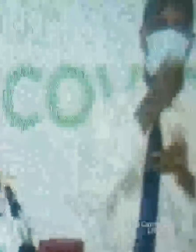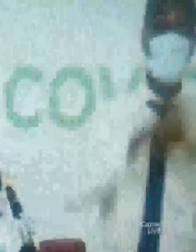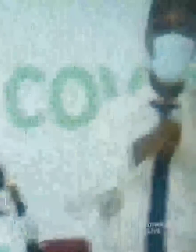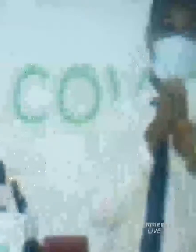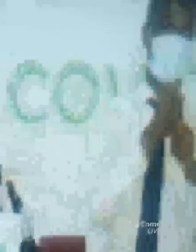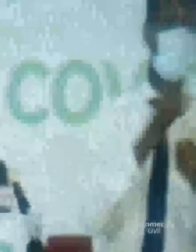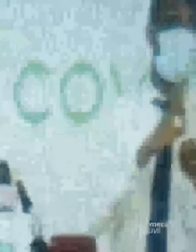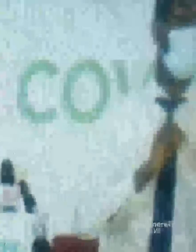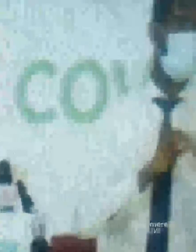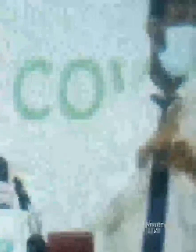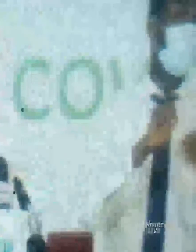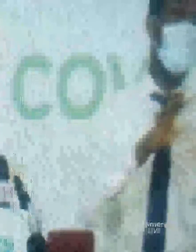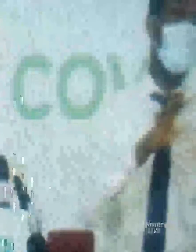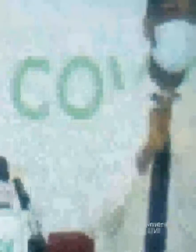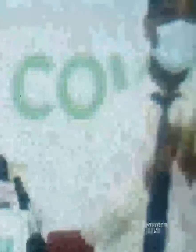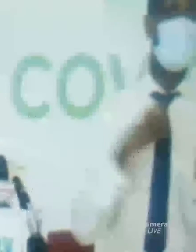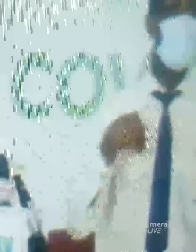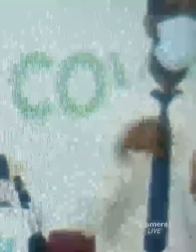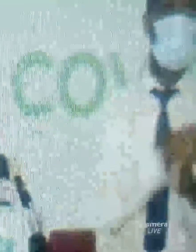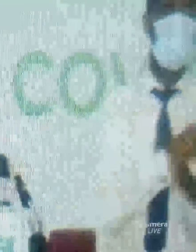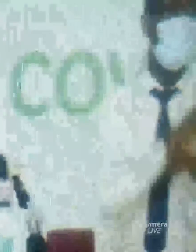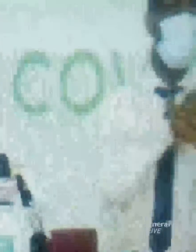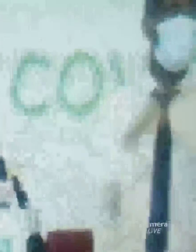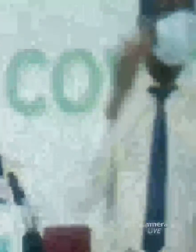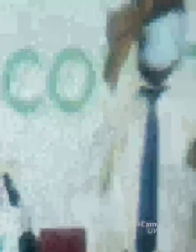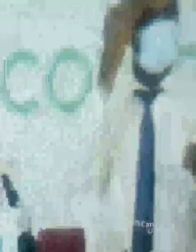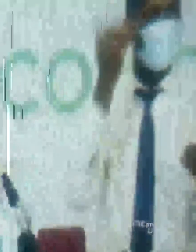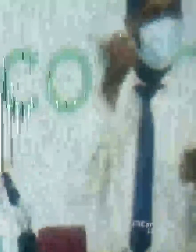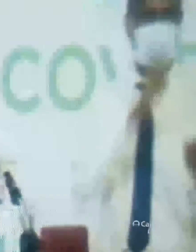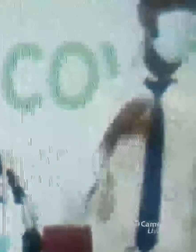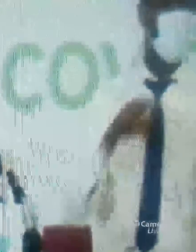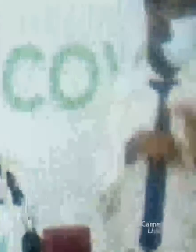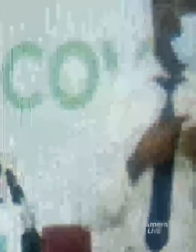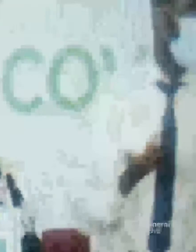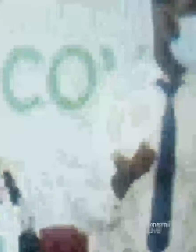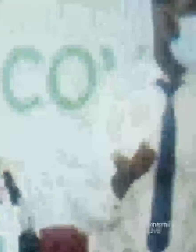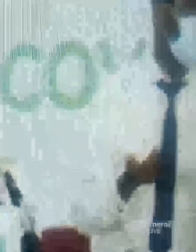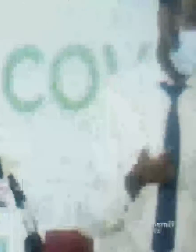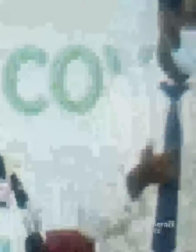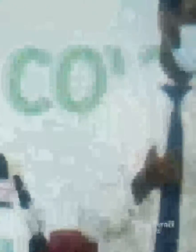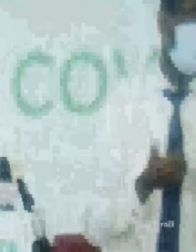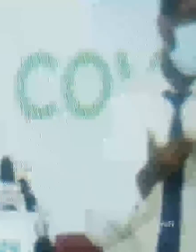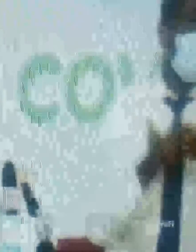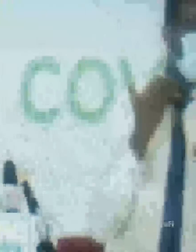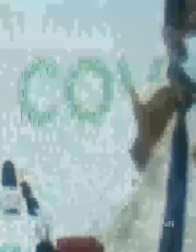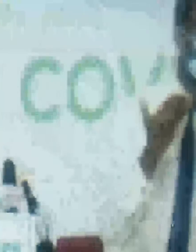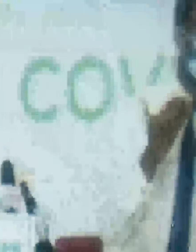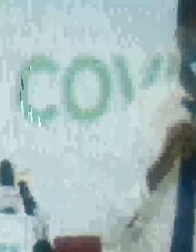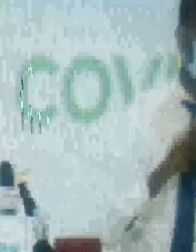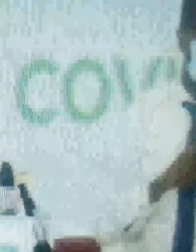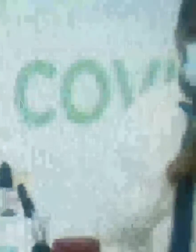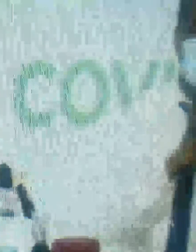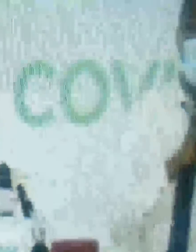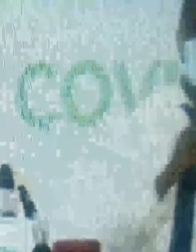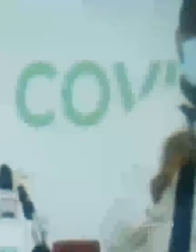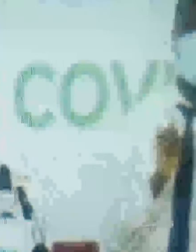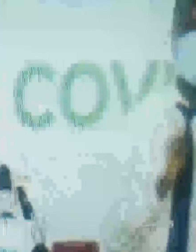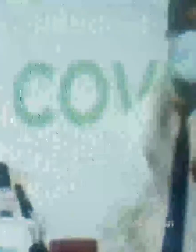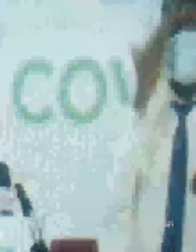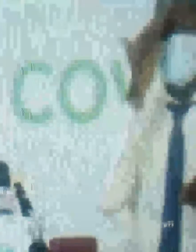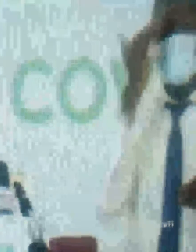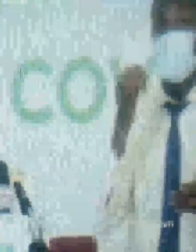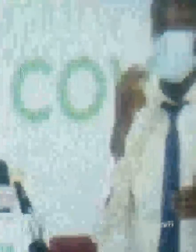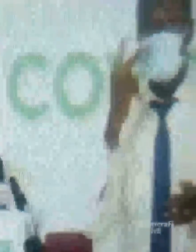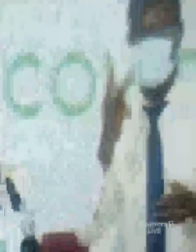that we do not know its characteristics like the first one. And that's why you can see that there